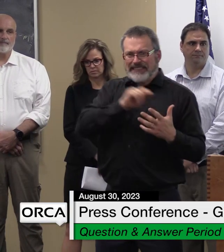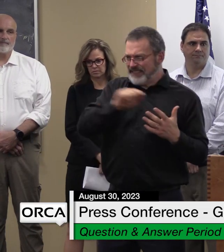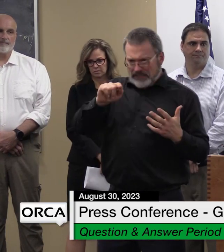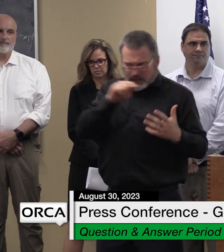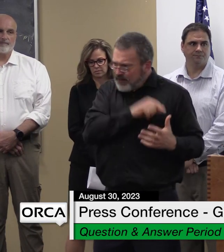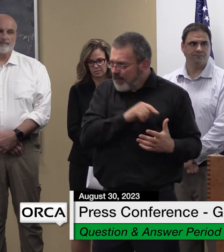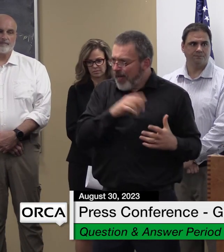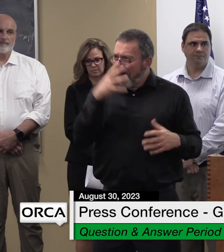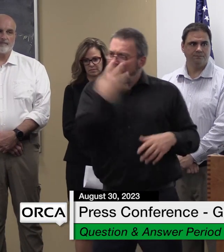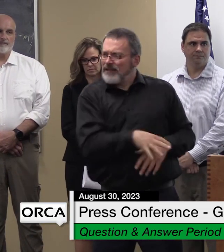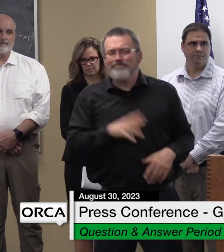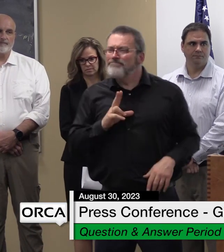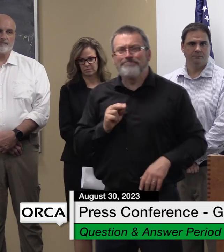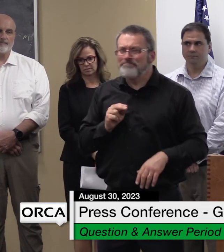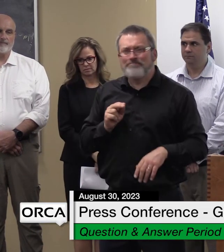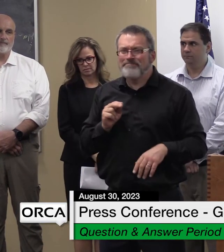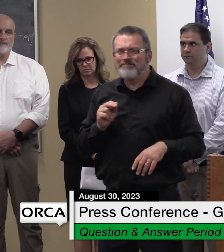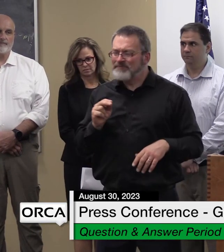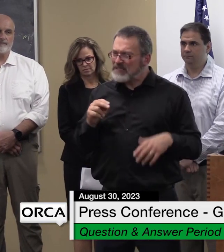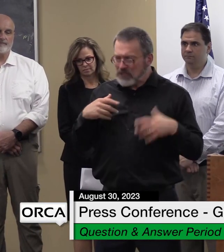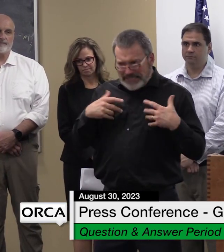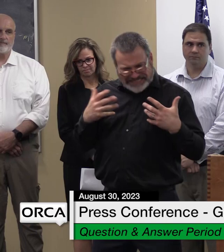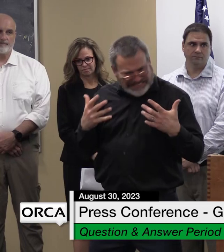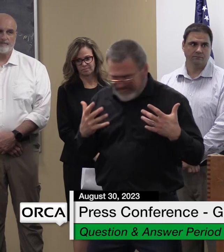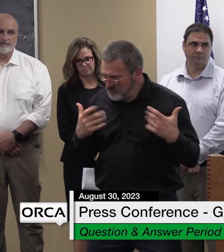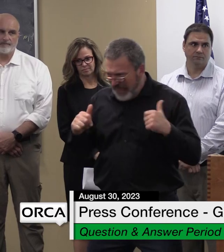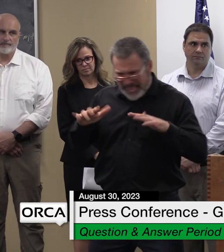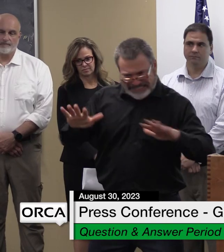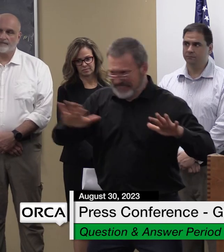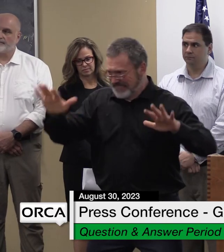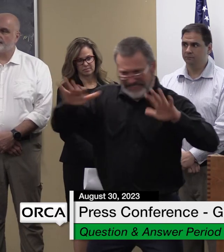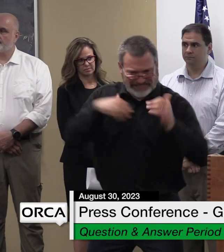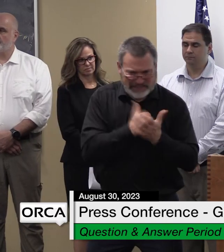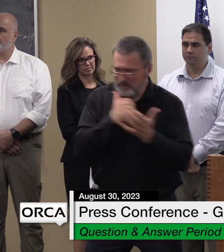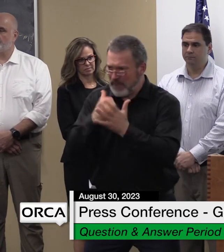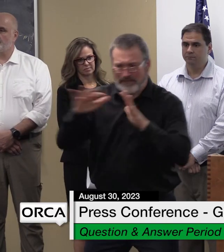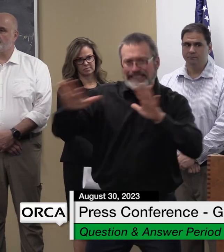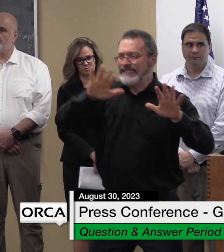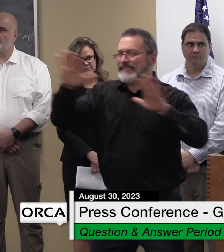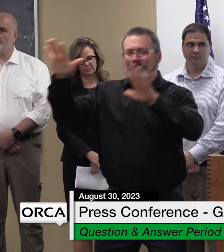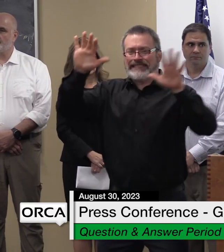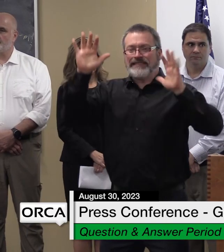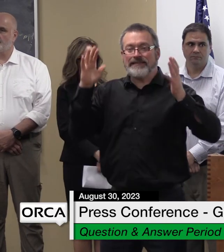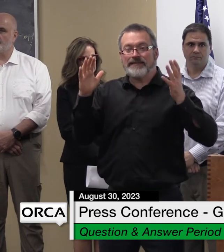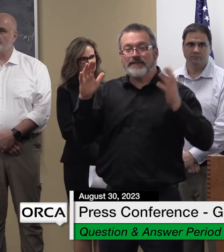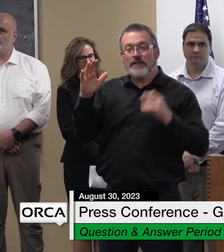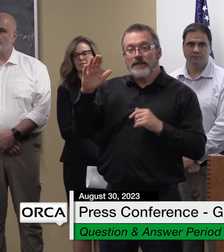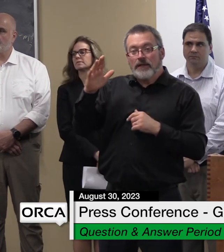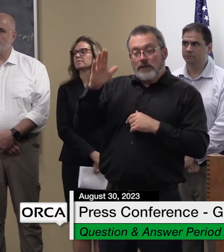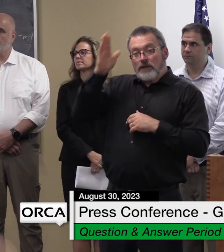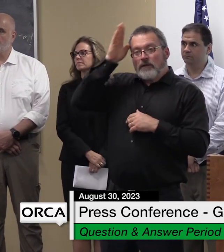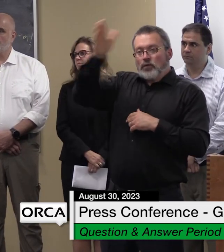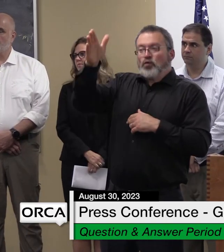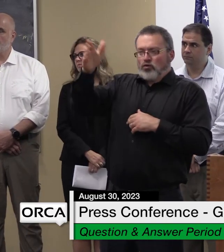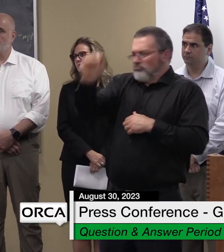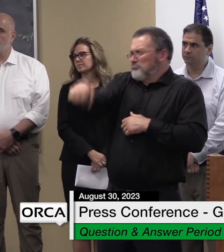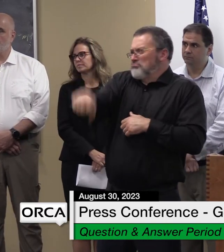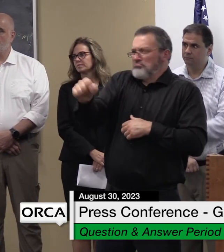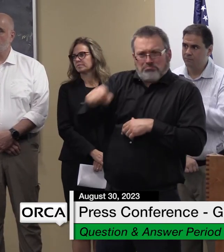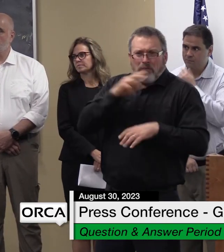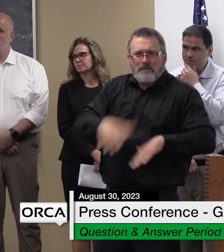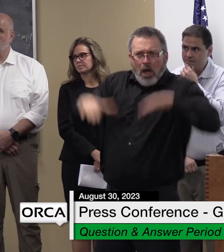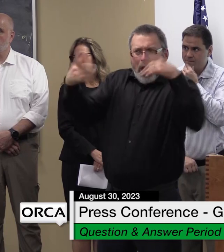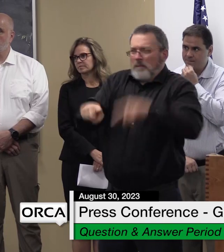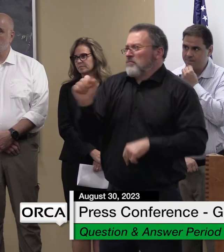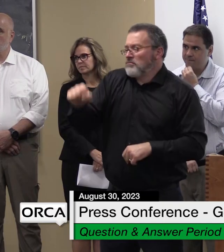continue to do whatever we can to mitigate the impacts of future flooding that's bound to happen. And just so I'm clear, so you see